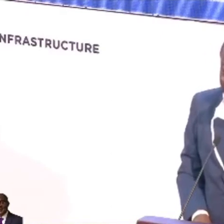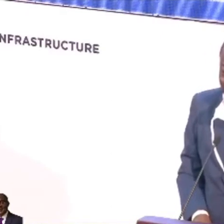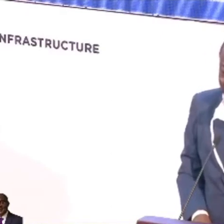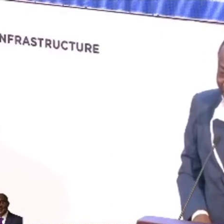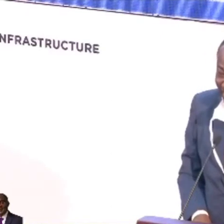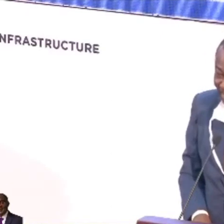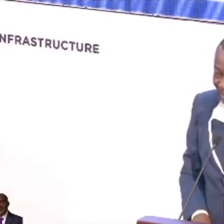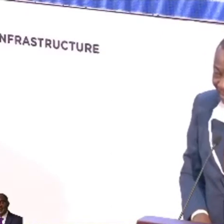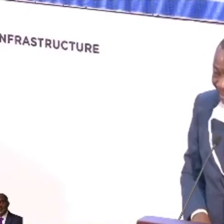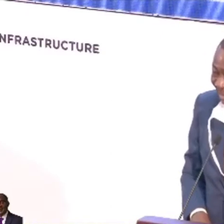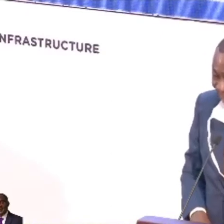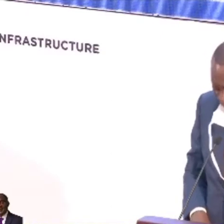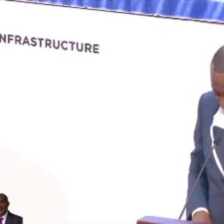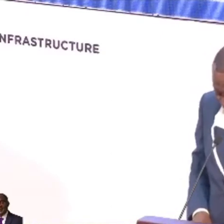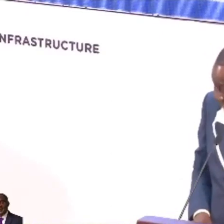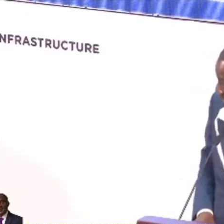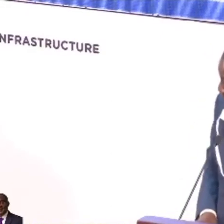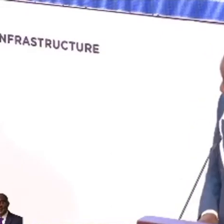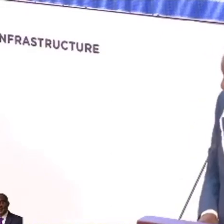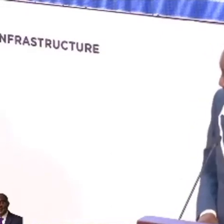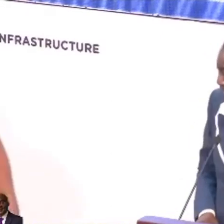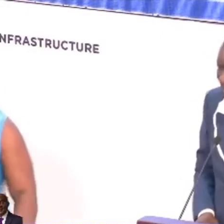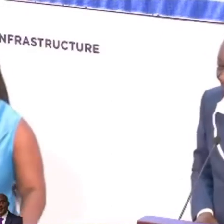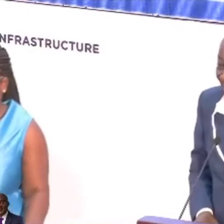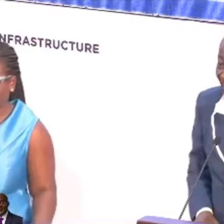And so this event,